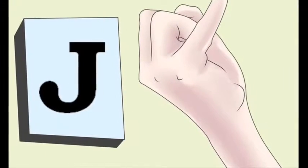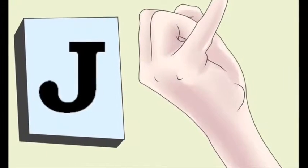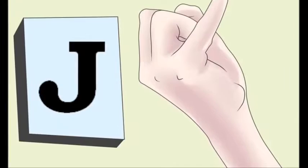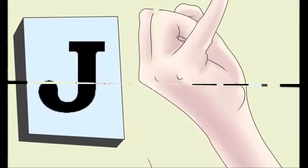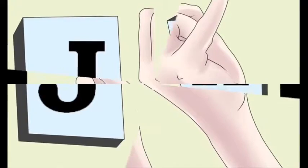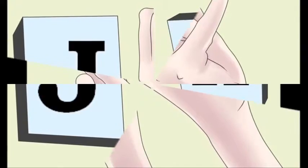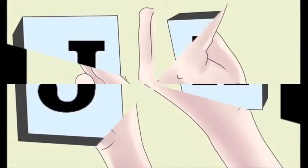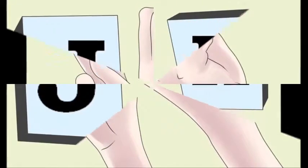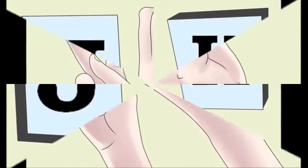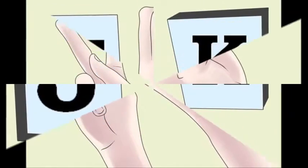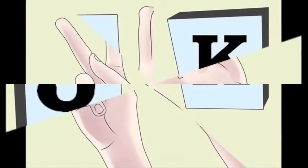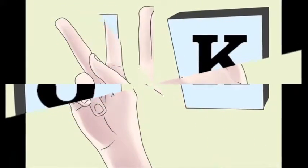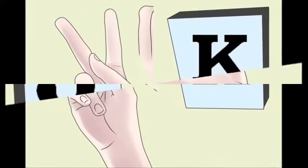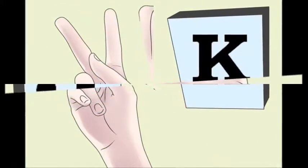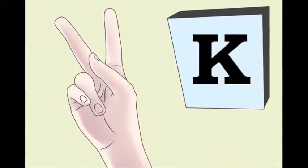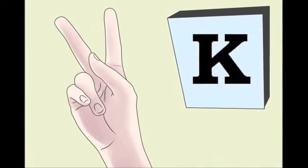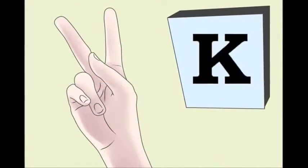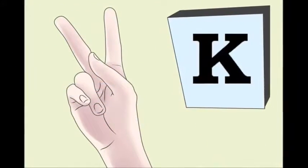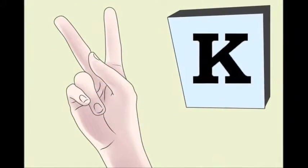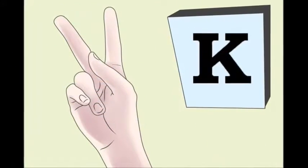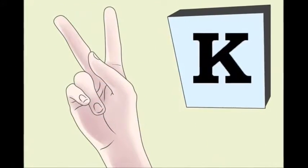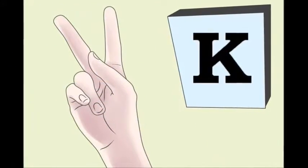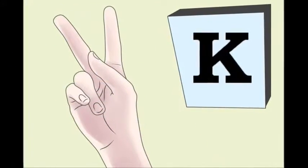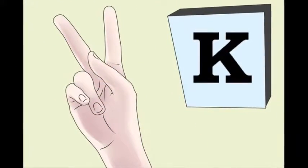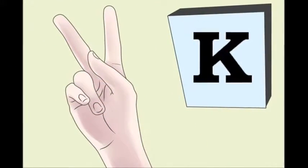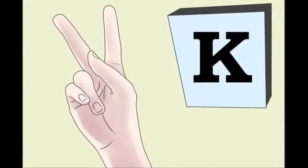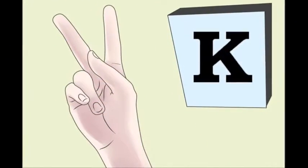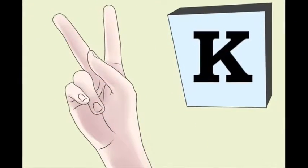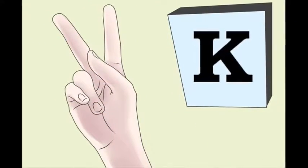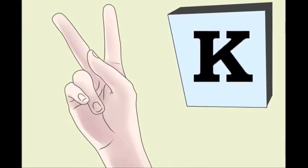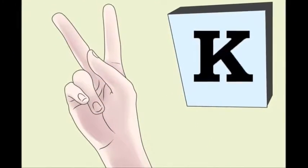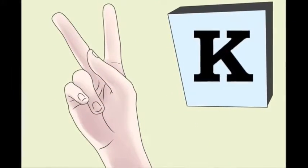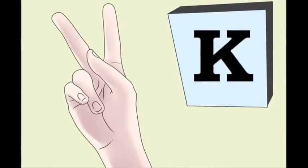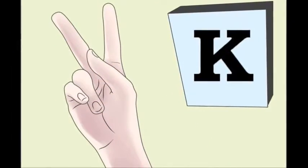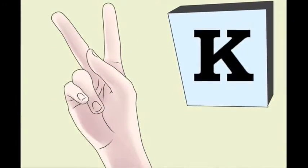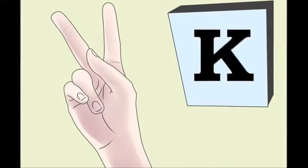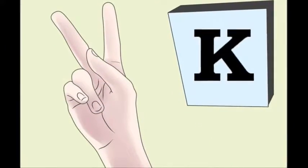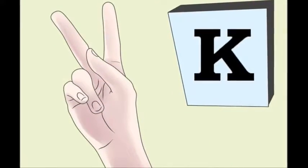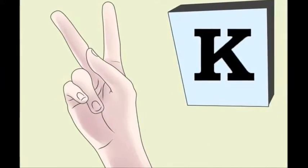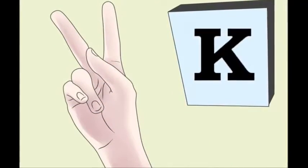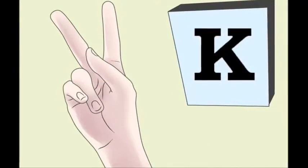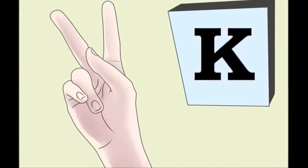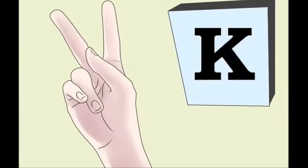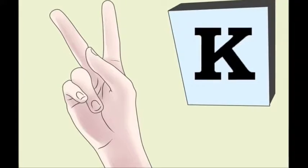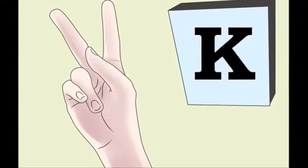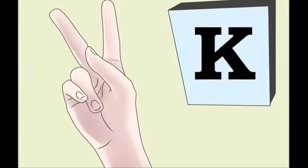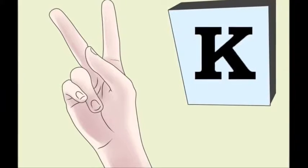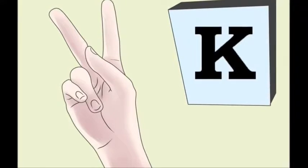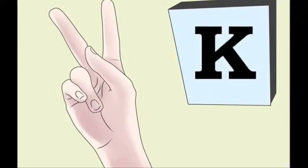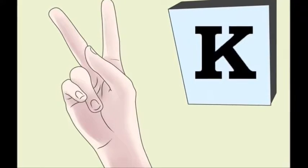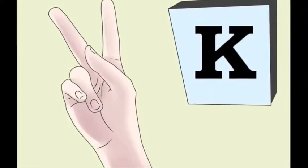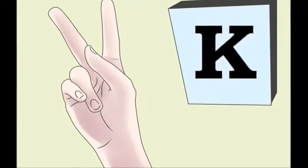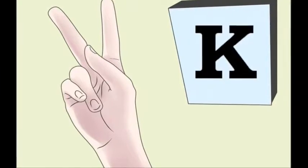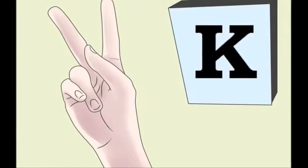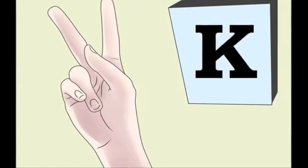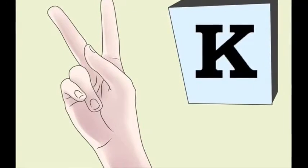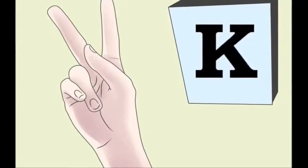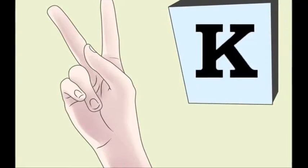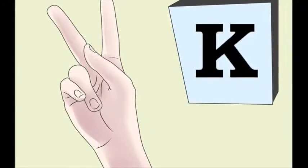out your middle finger along the of your index finger. Your palm face yourself. I. Stick your